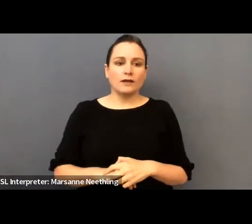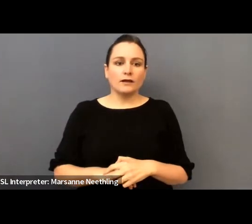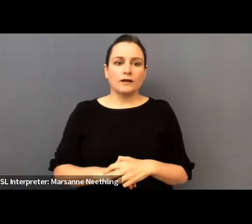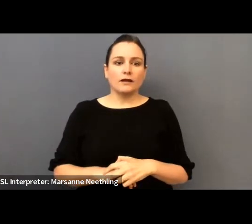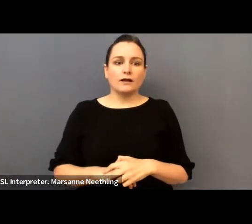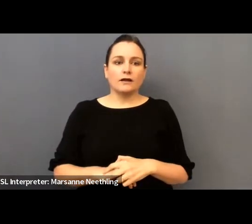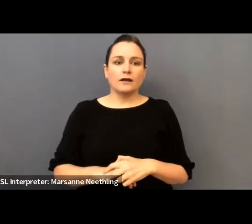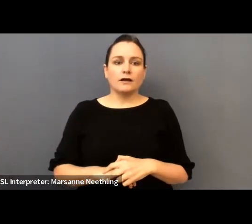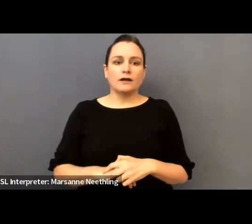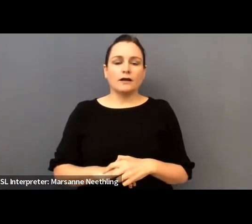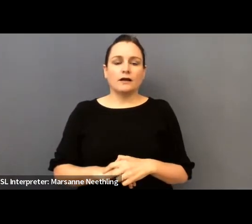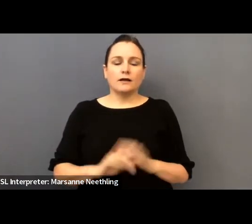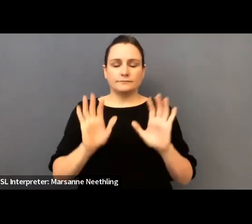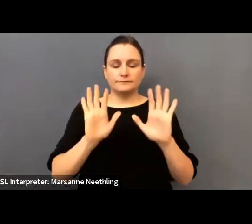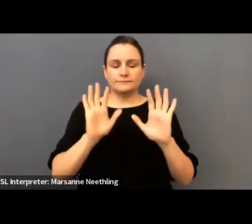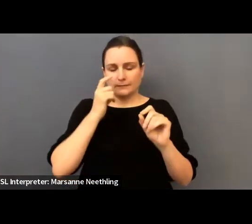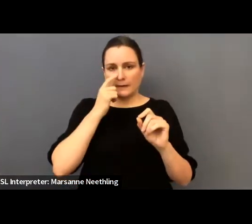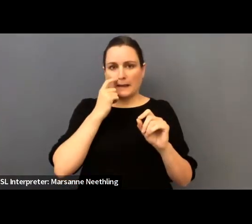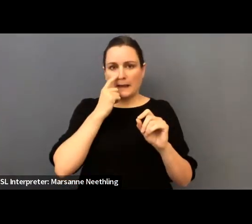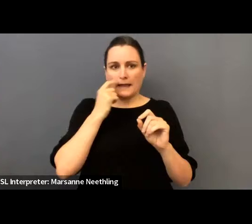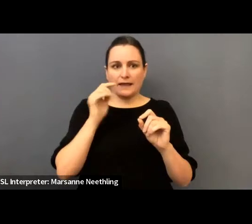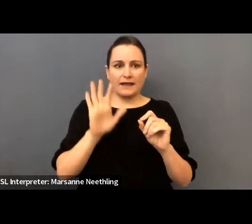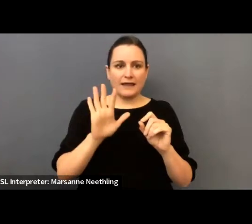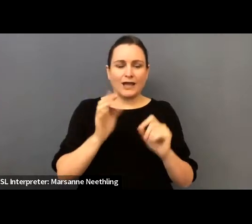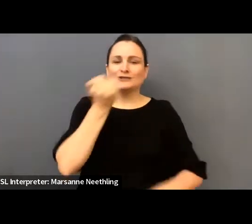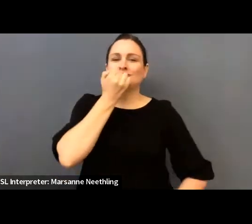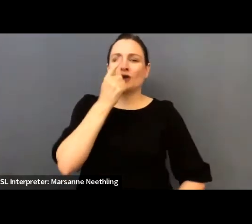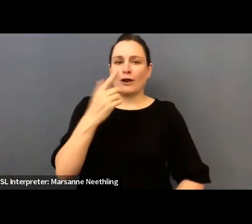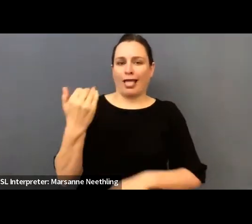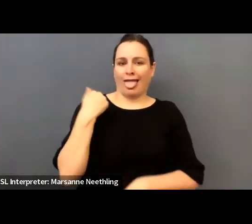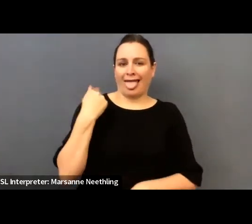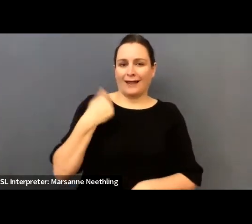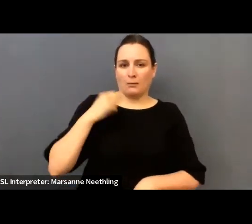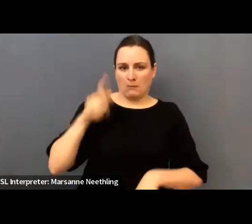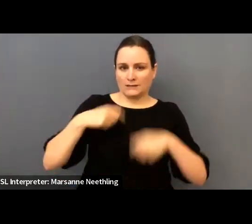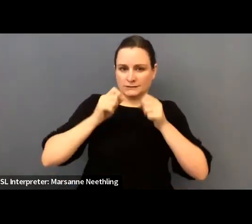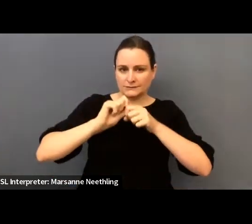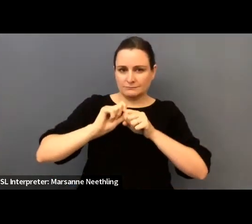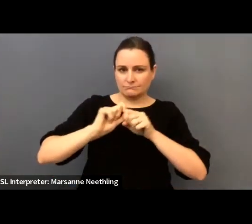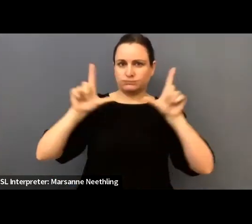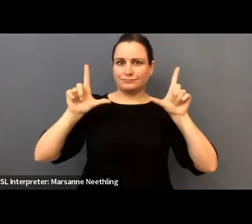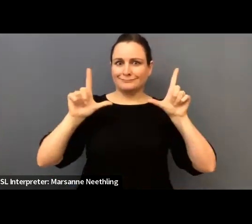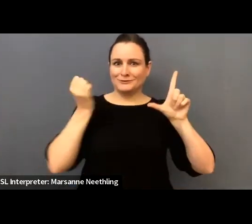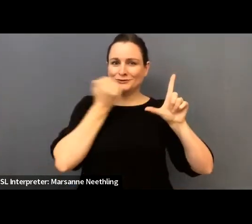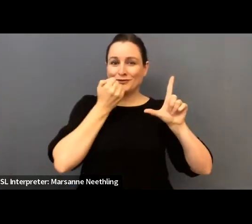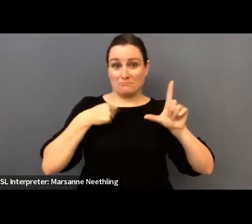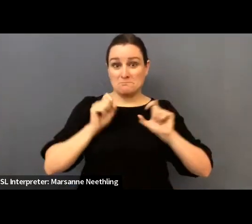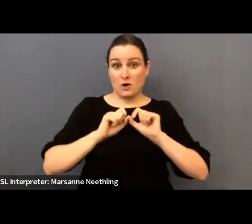Sorry, I am told I must put my video on. So I'm a bit,